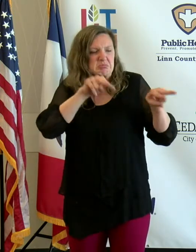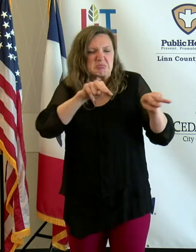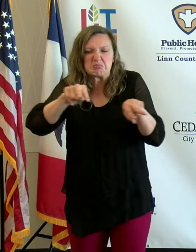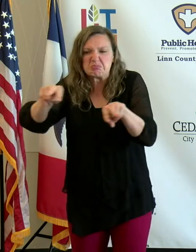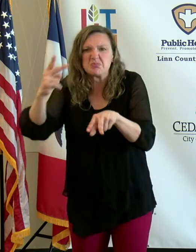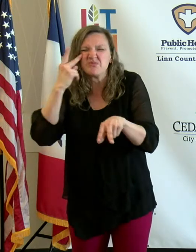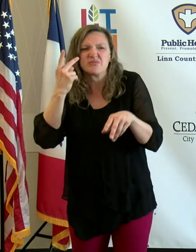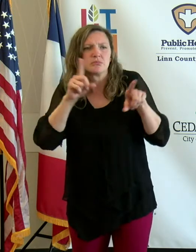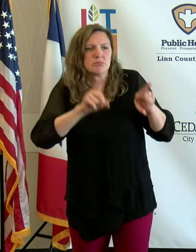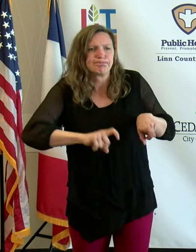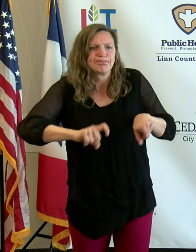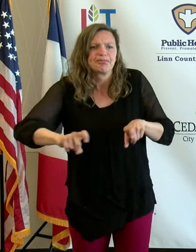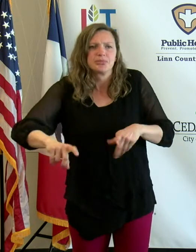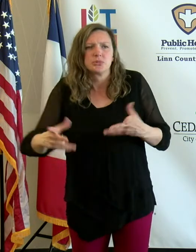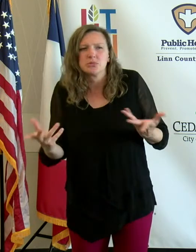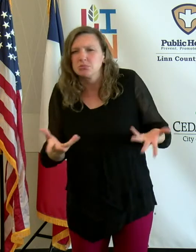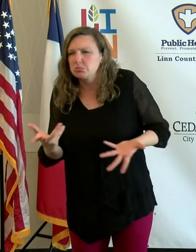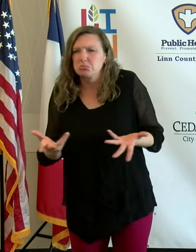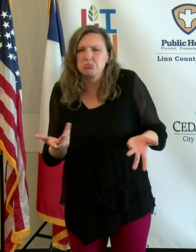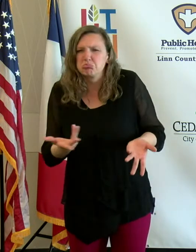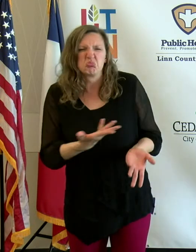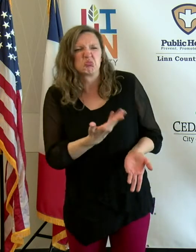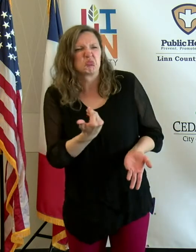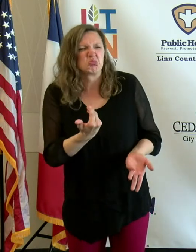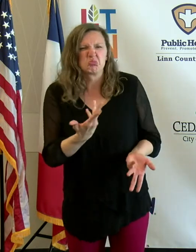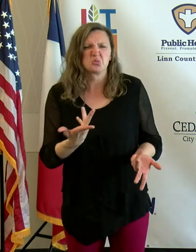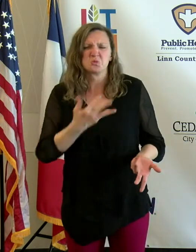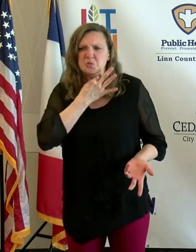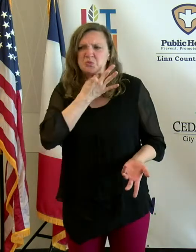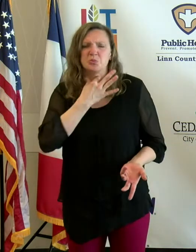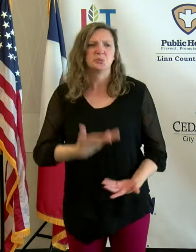think about reopening at this point?